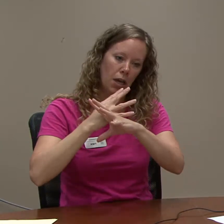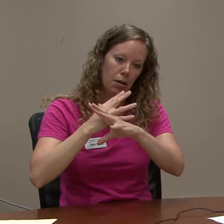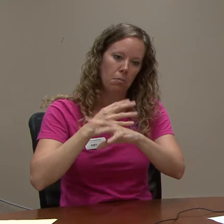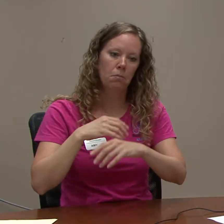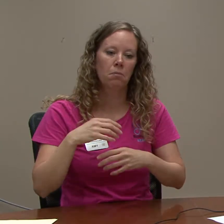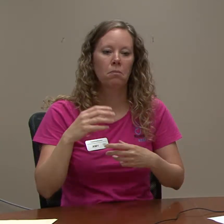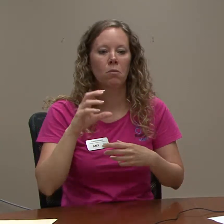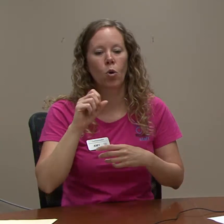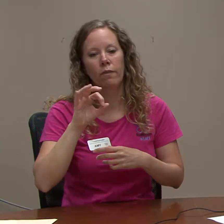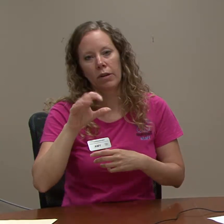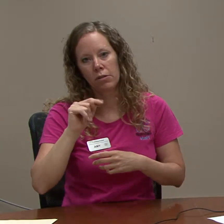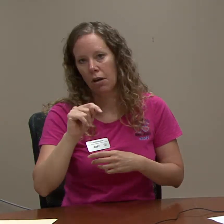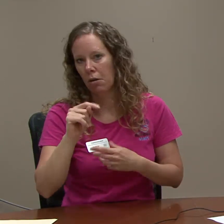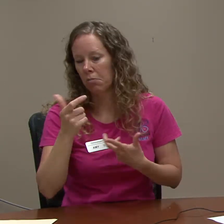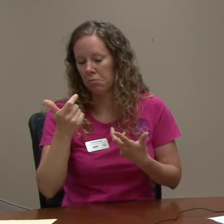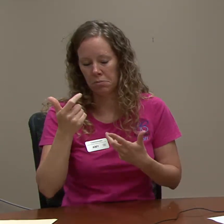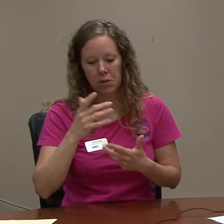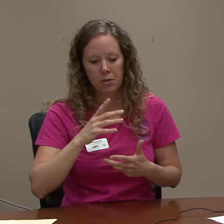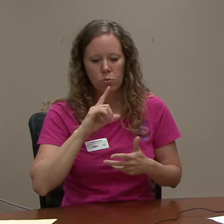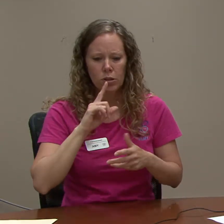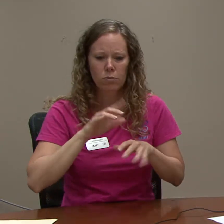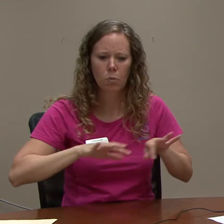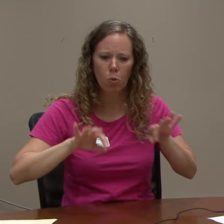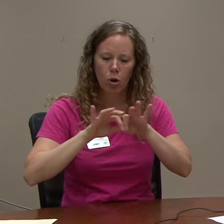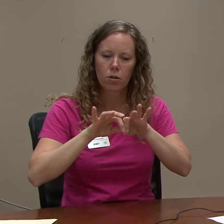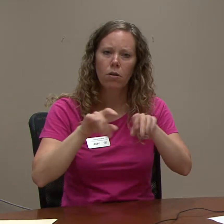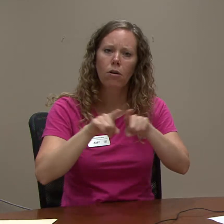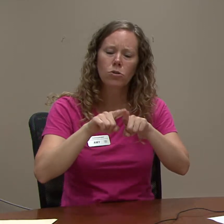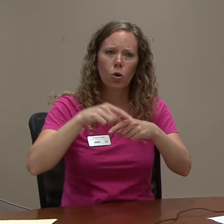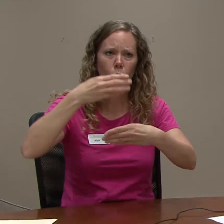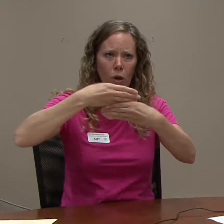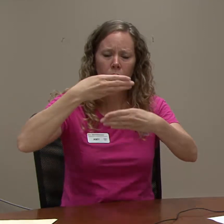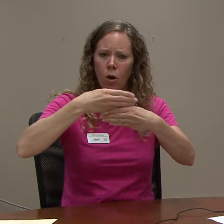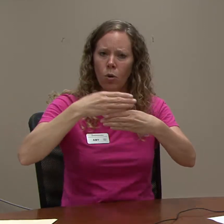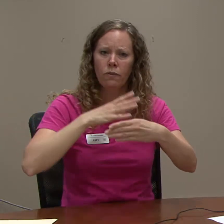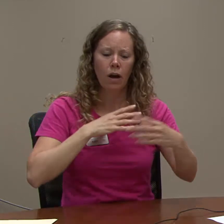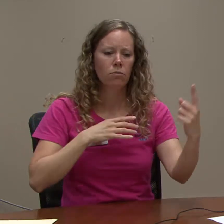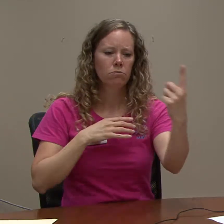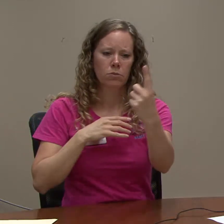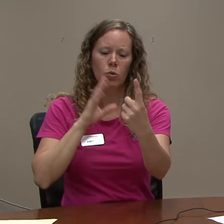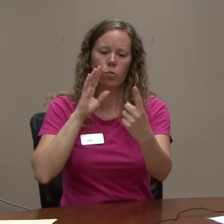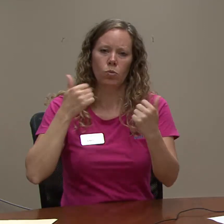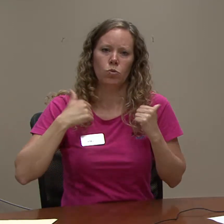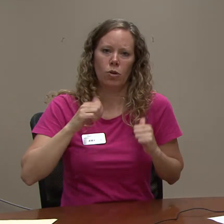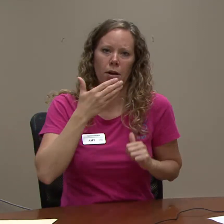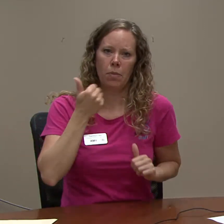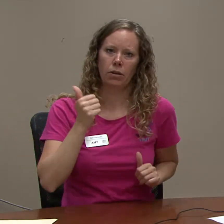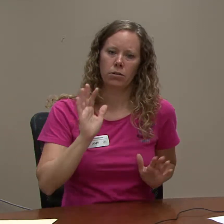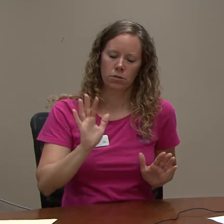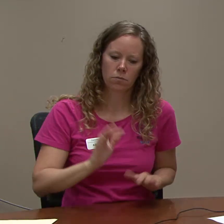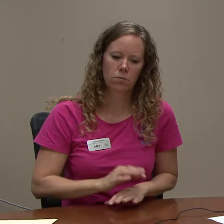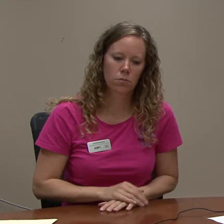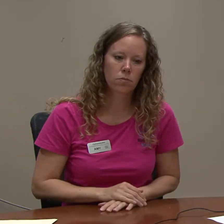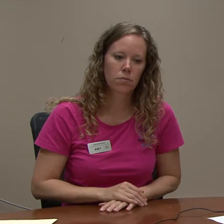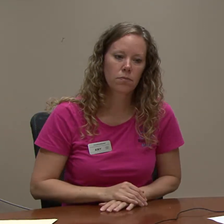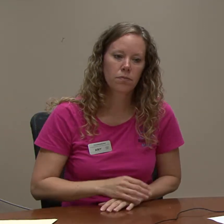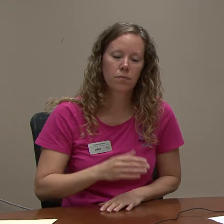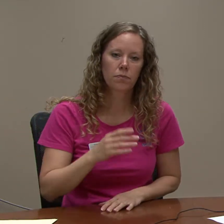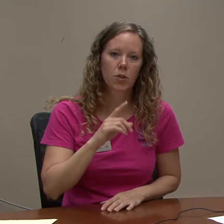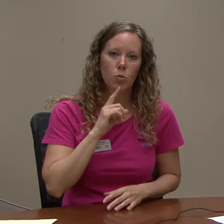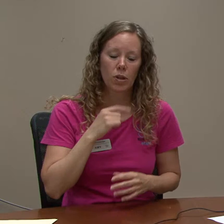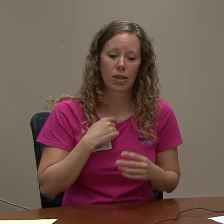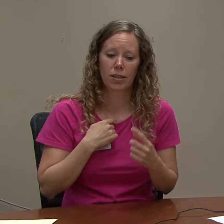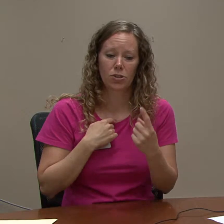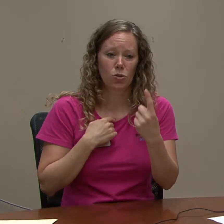Skype and FaceTime are important. And the window visits, we'll do our very best because, again, this is only giving you